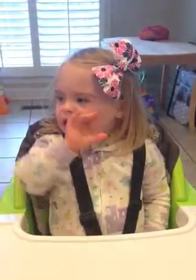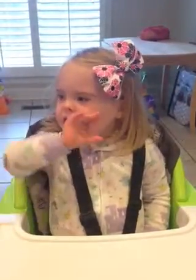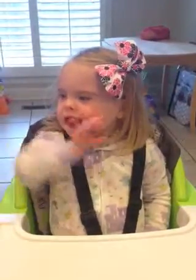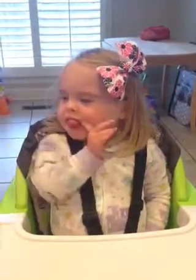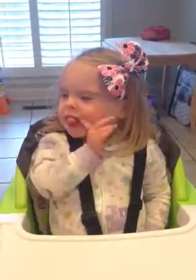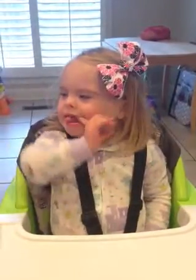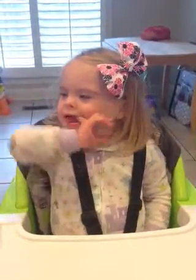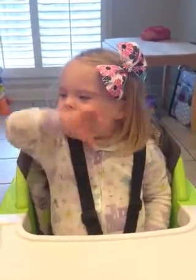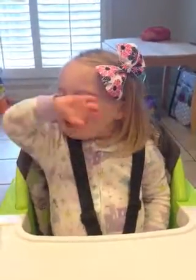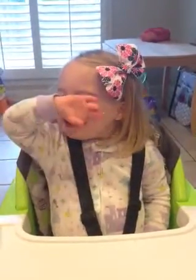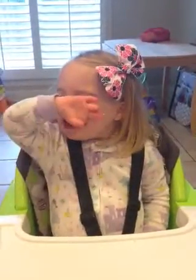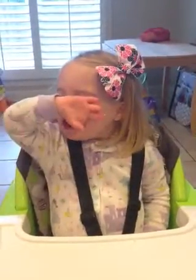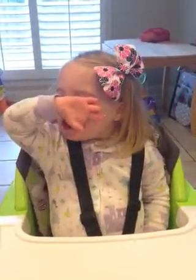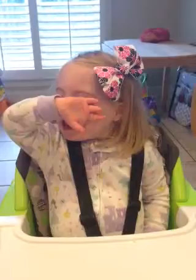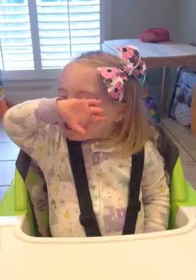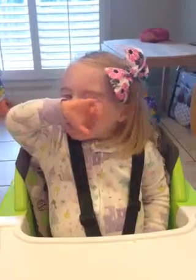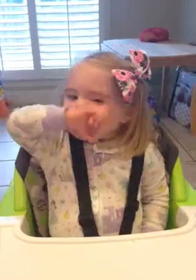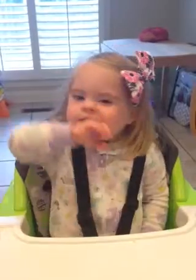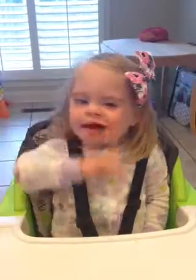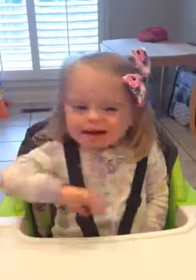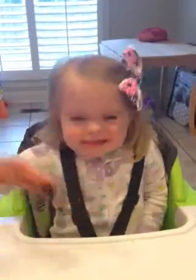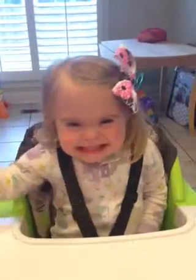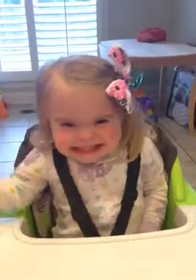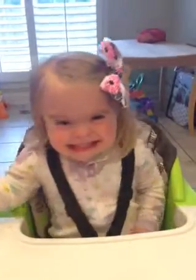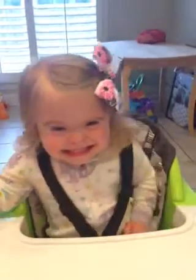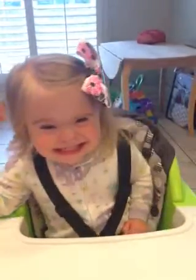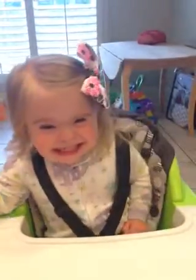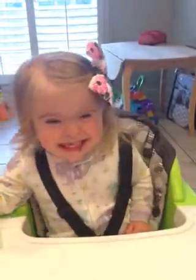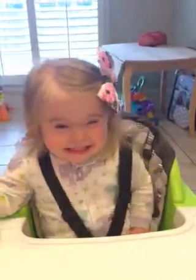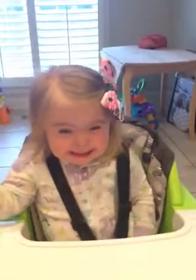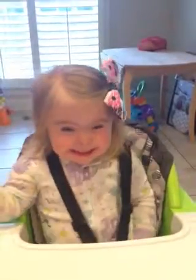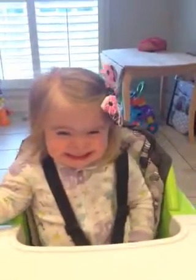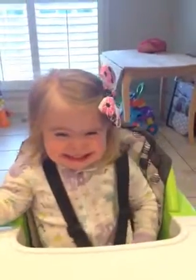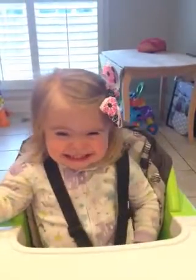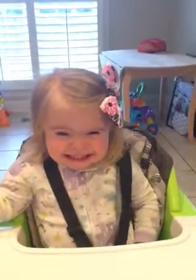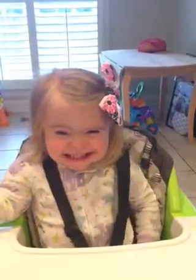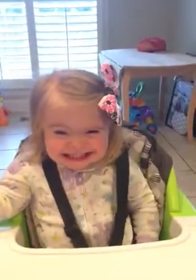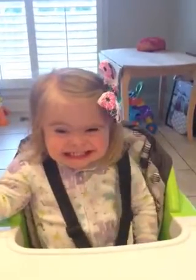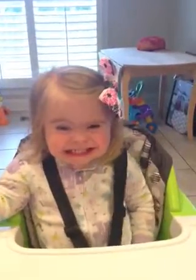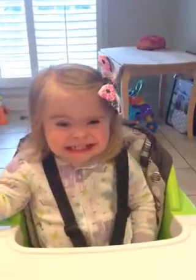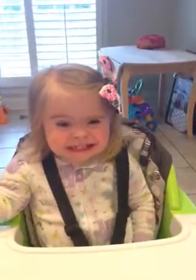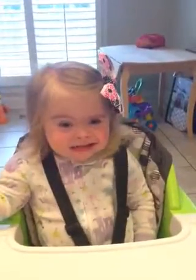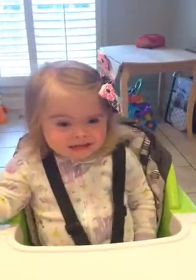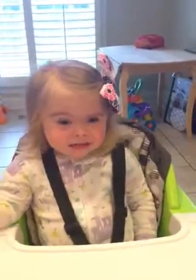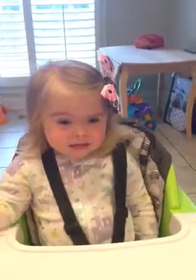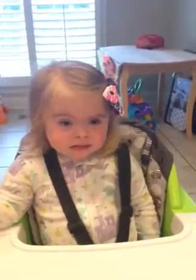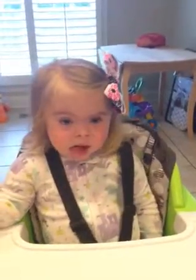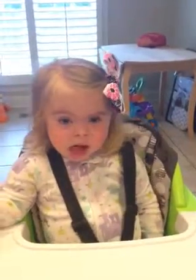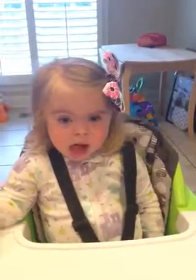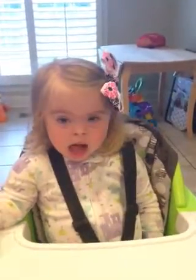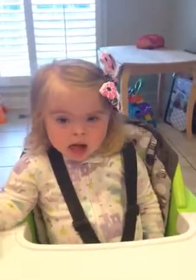Good. That one's hard to notice sometimes, but it turns up. Sometimes we'll say we want to drink